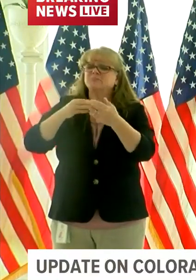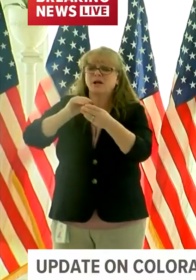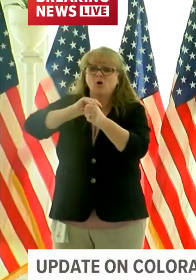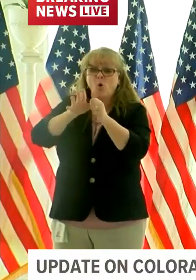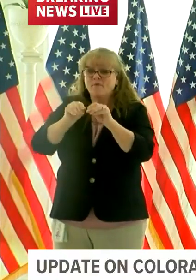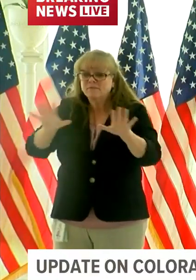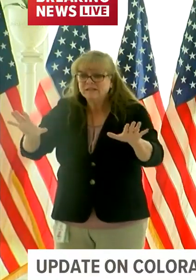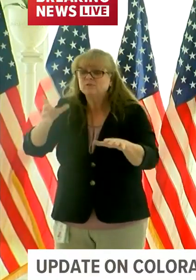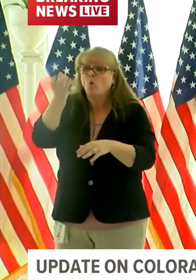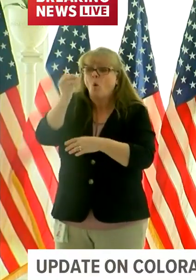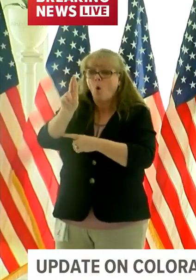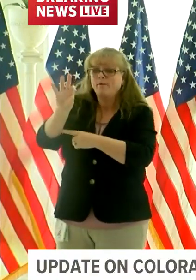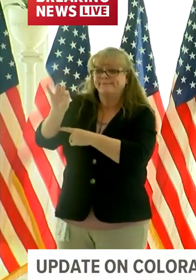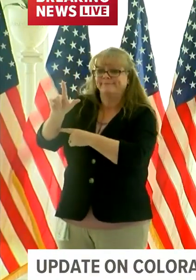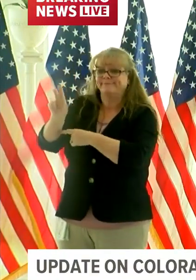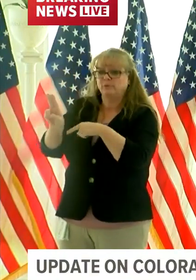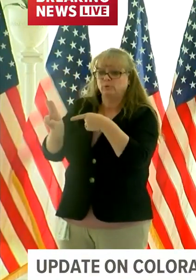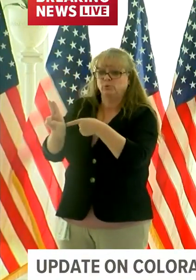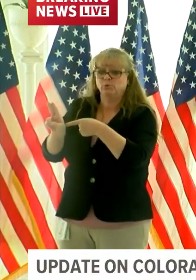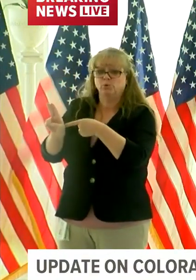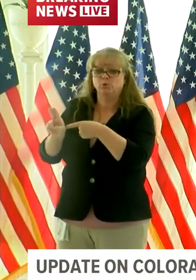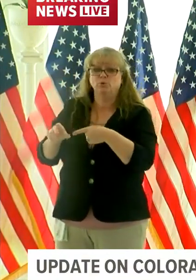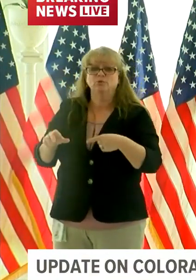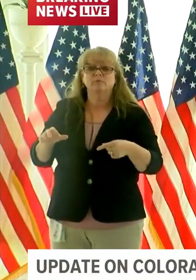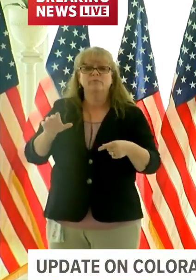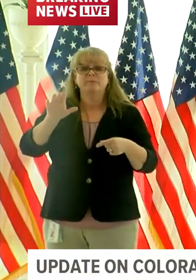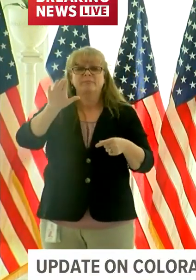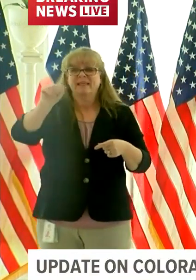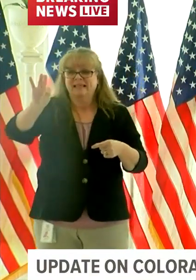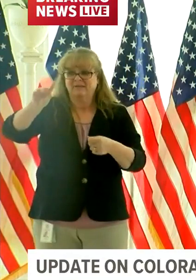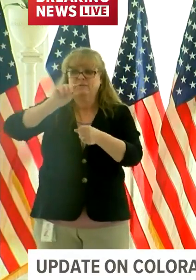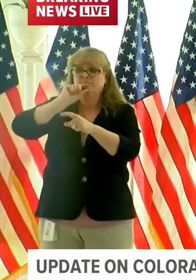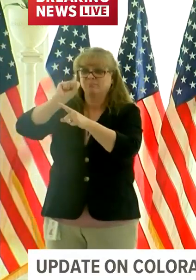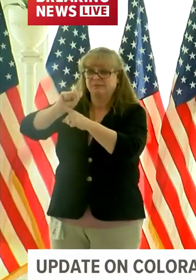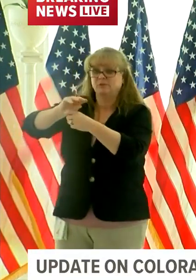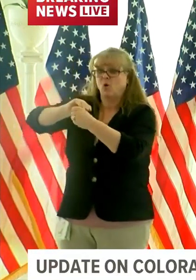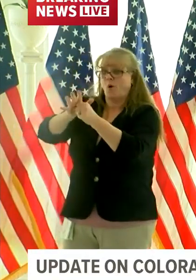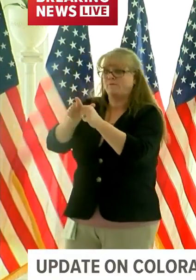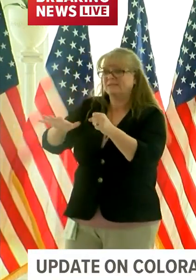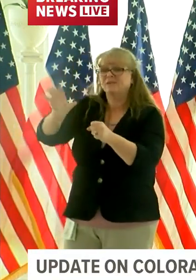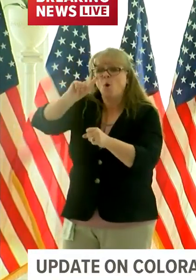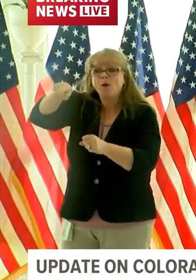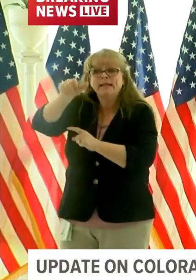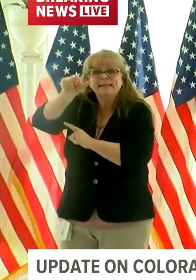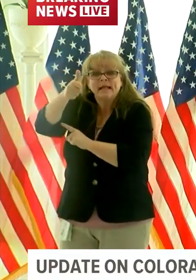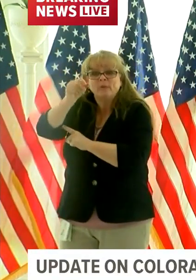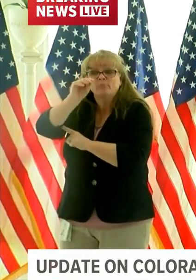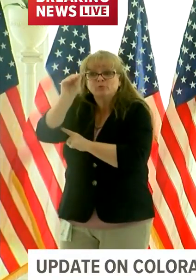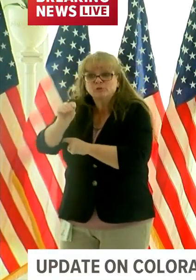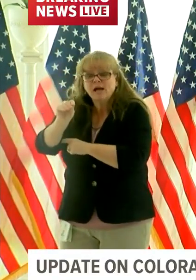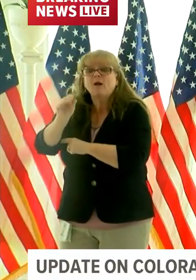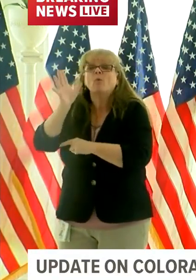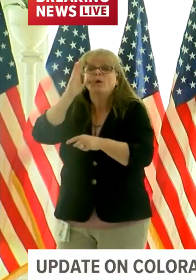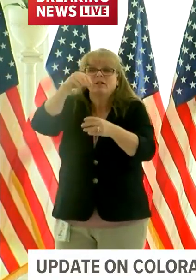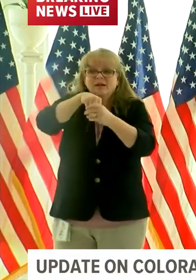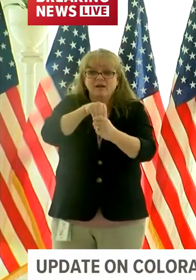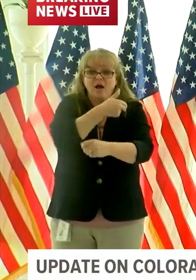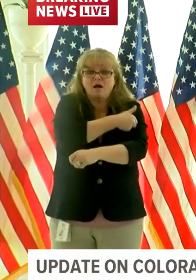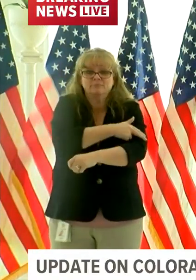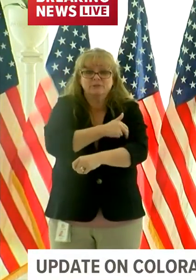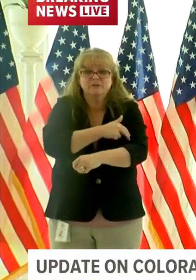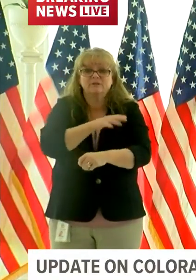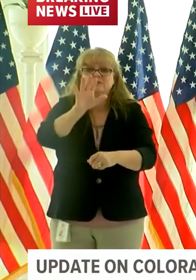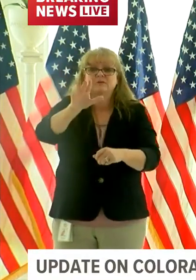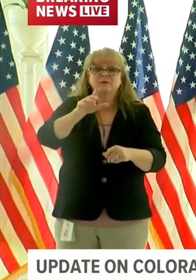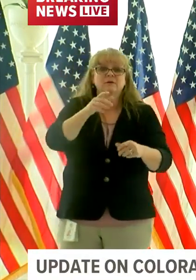COVID-19, 10% might need hospitalization. If it's influenza, maybe 1% or 0.5% would. Some will anyway. But no matter what your symptoms are, unless